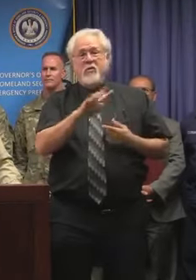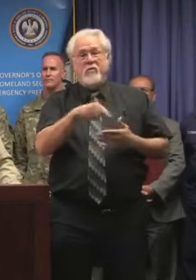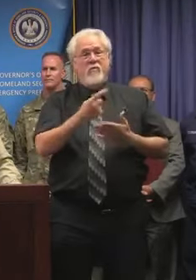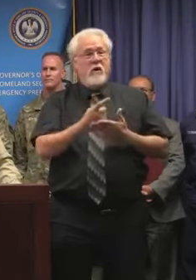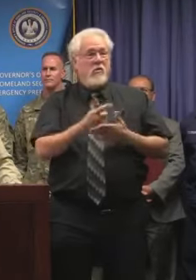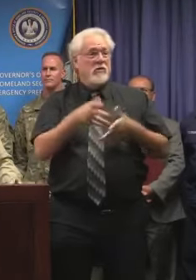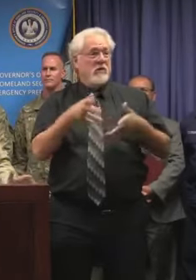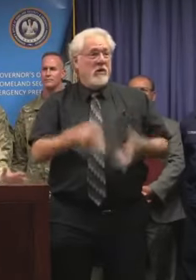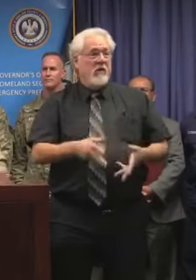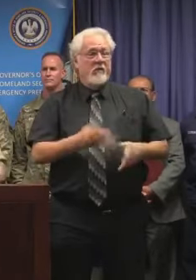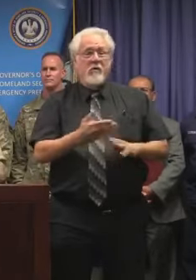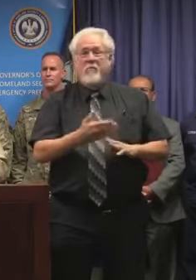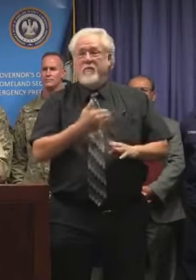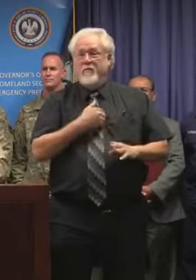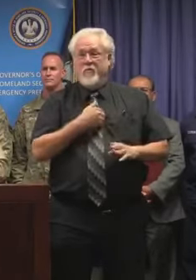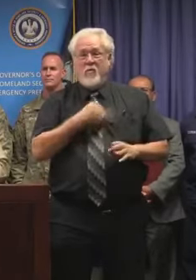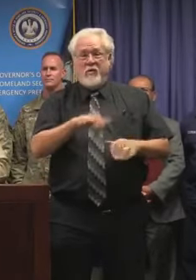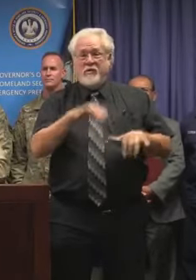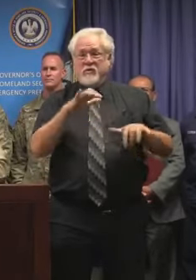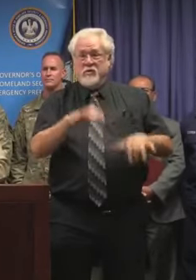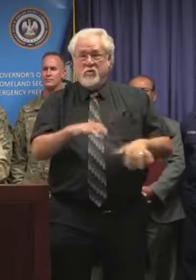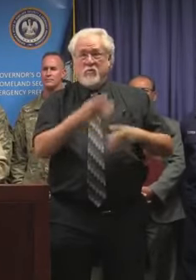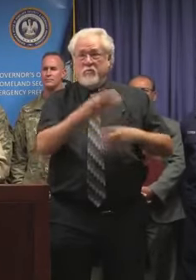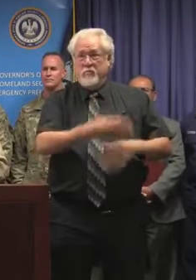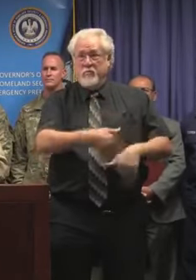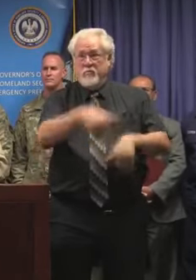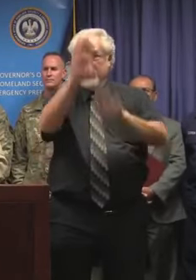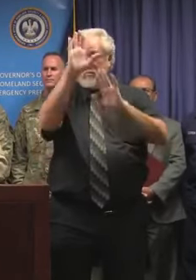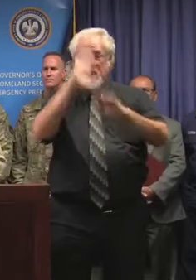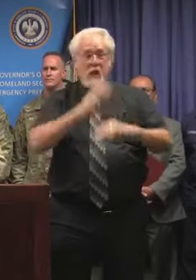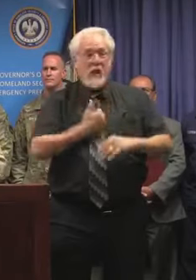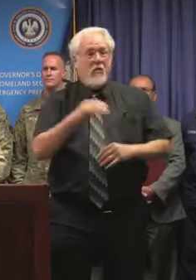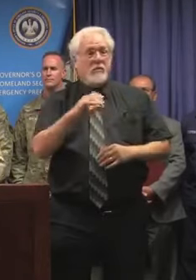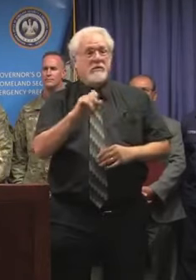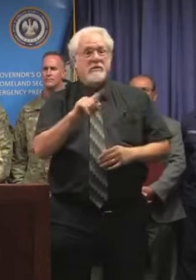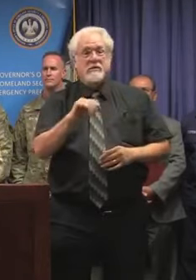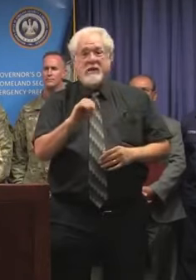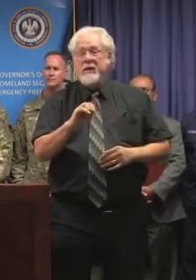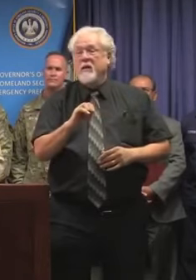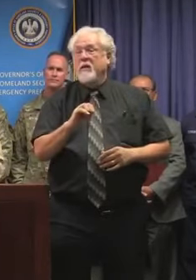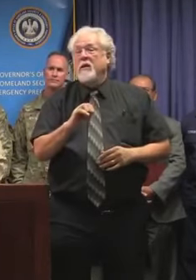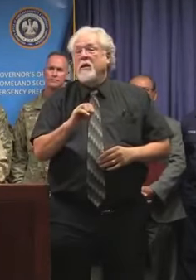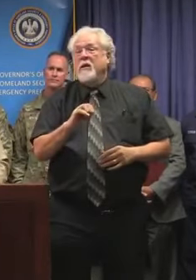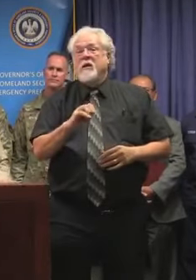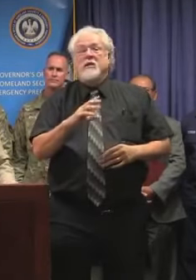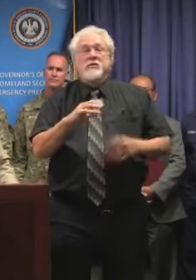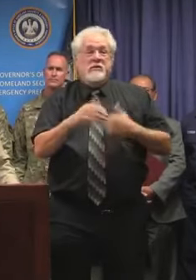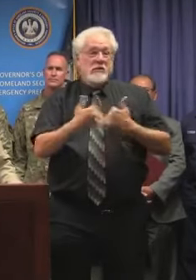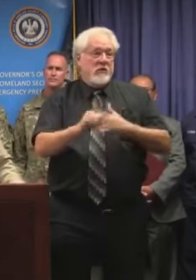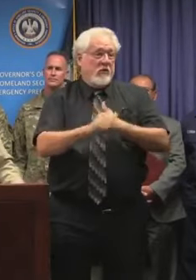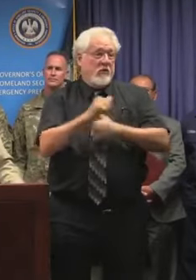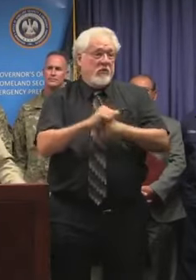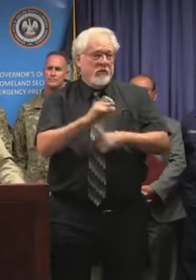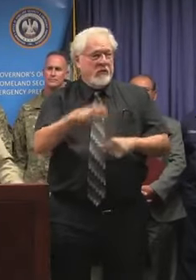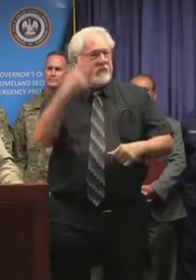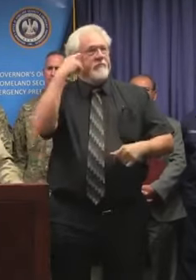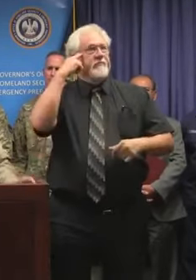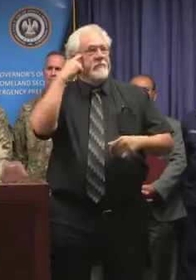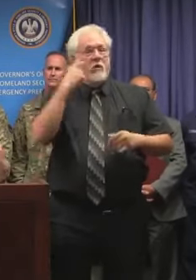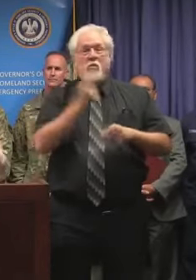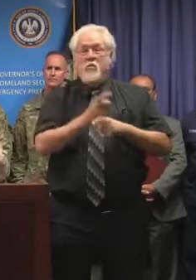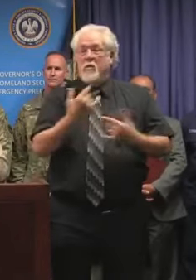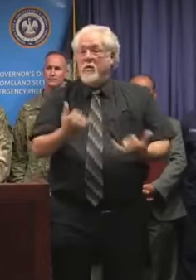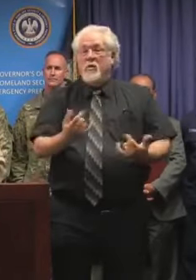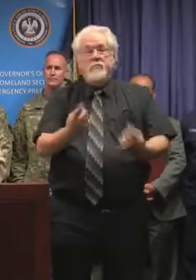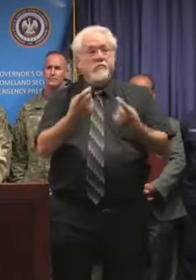so before this storm is out of our state, and so there's a lot of threats out there that we have to be mindful of. With that,